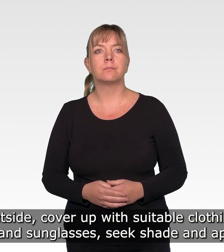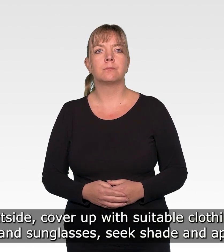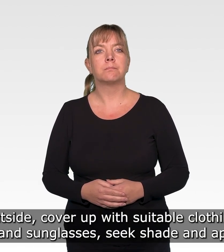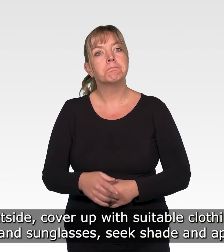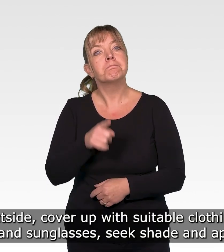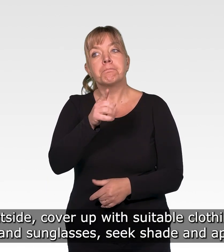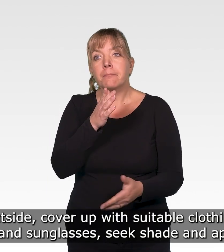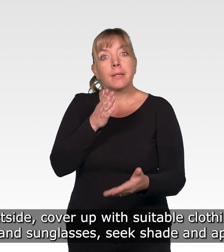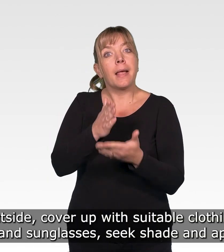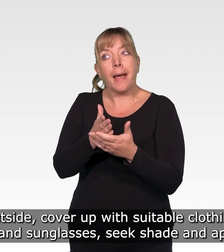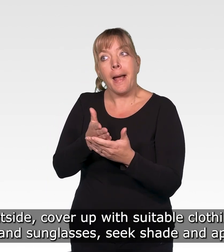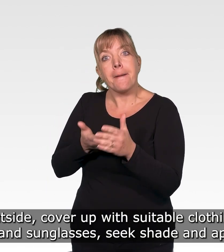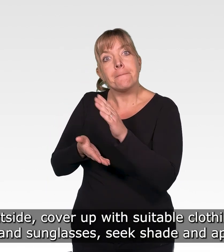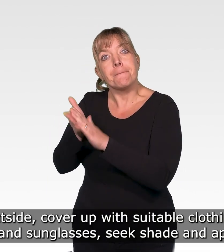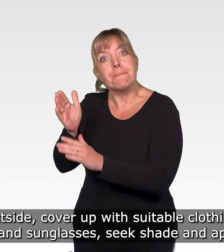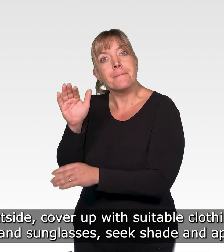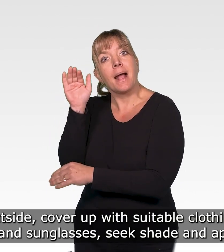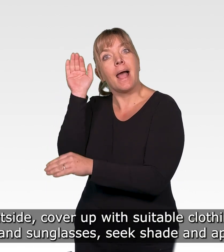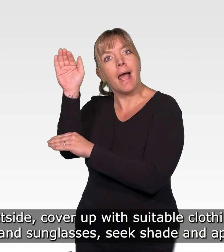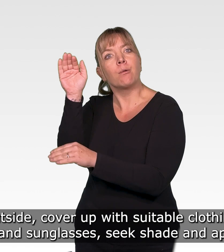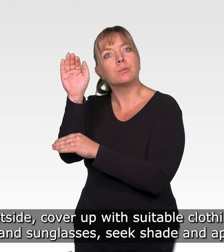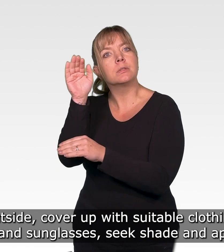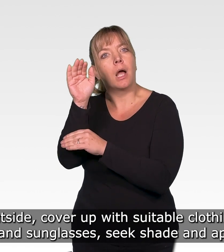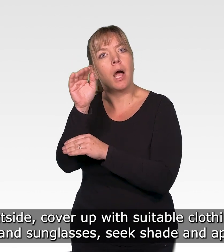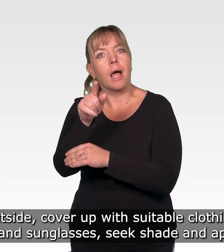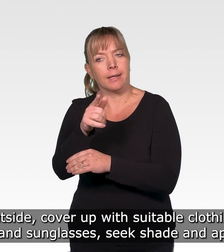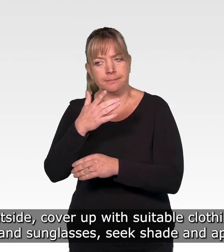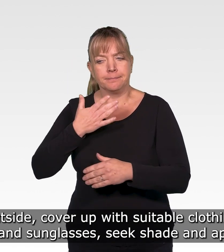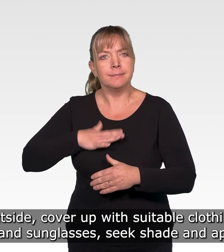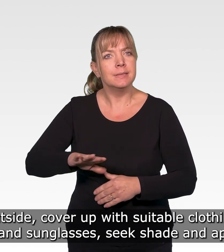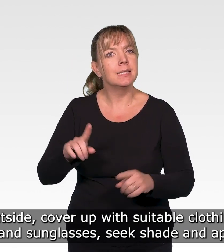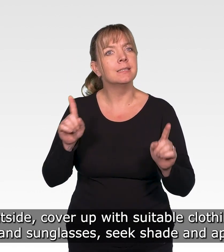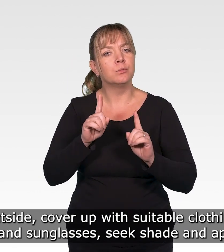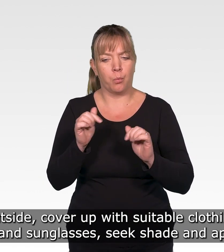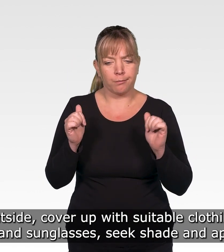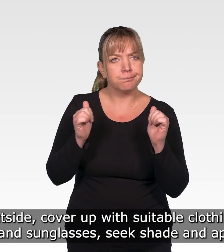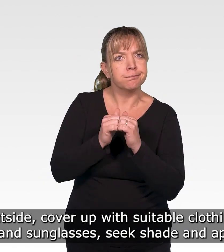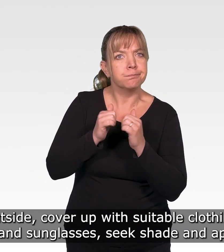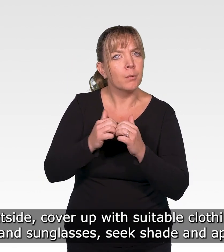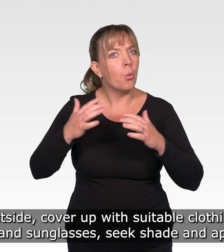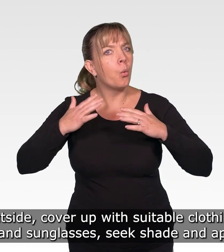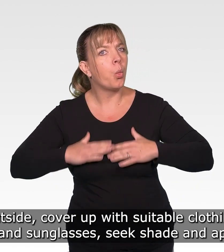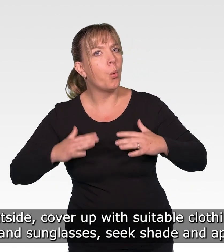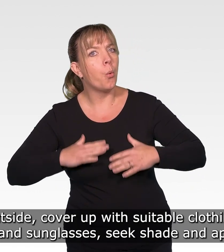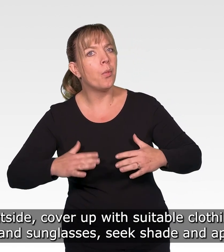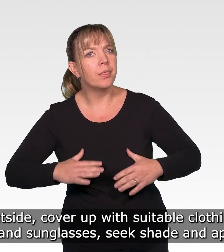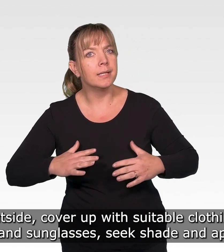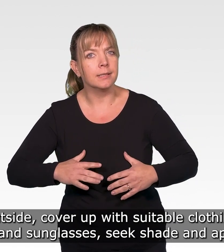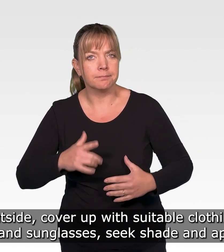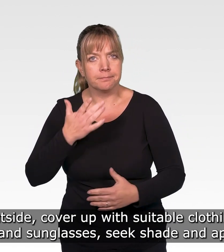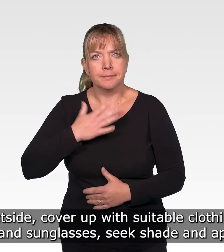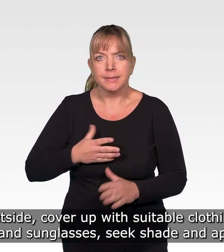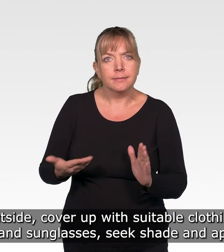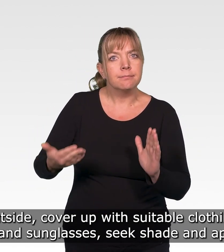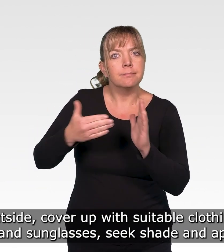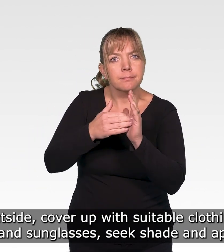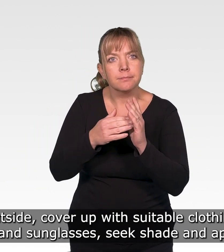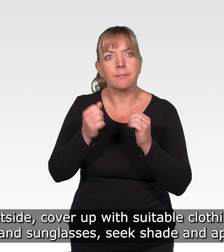If you do go outside, cover up with suitable clothing such as an appropriate hat and sunglasses, seek shade and apply sunscreen.